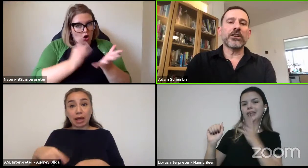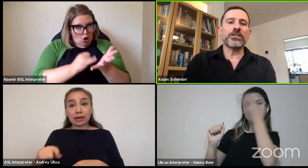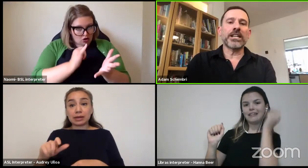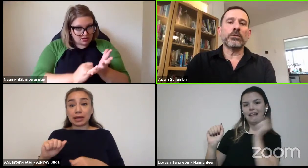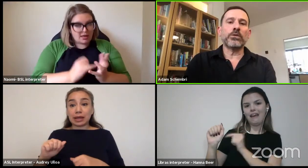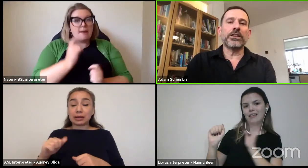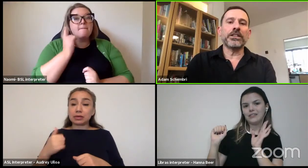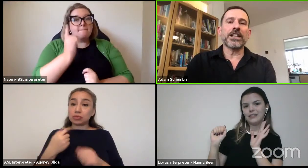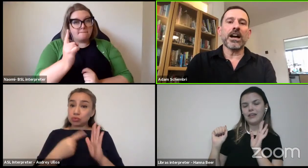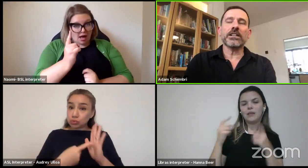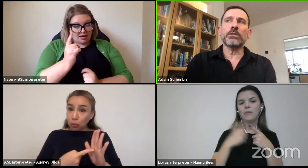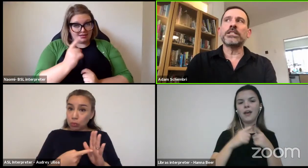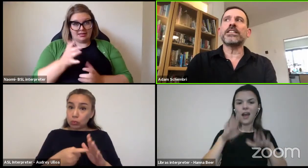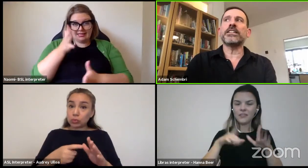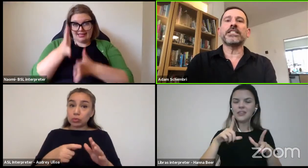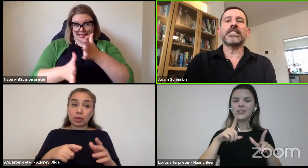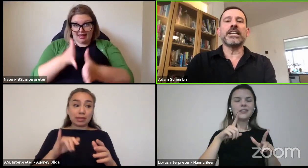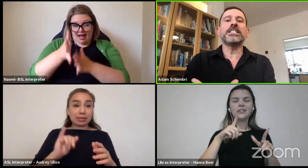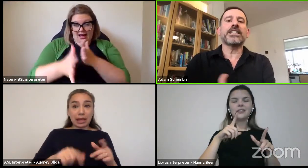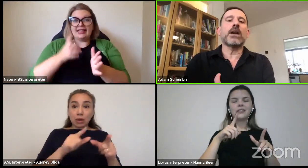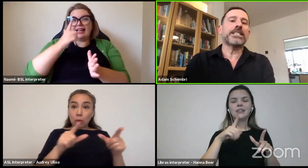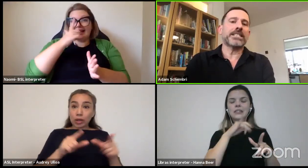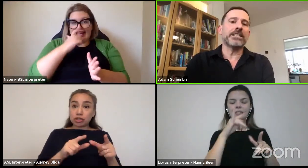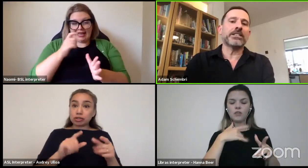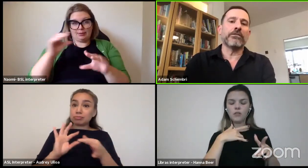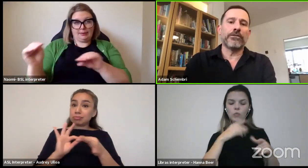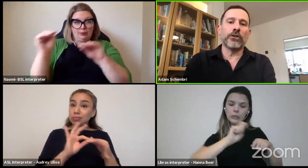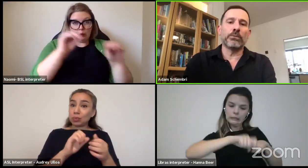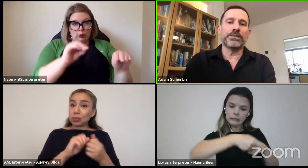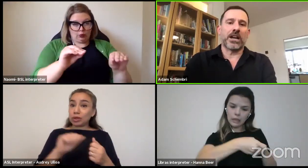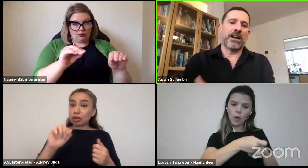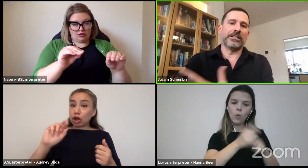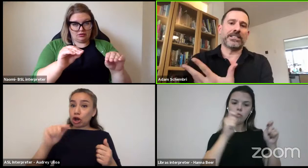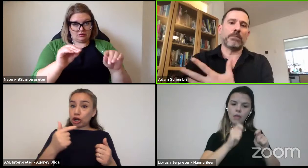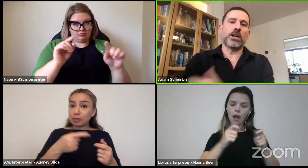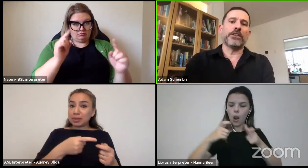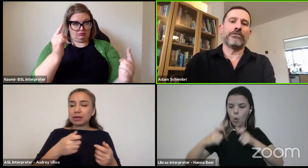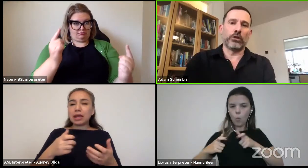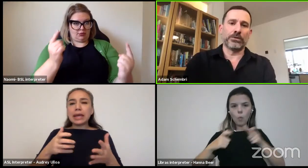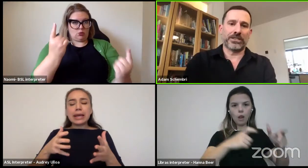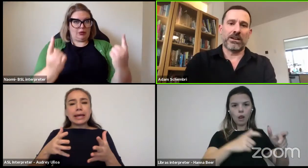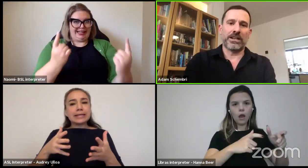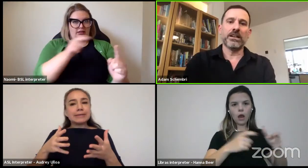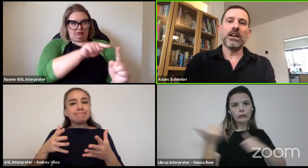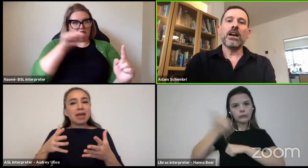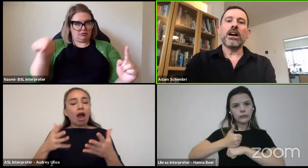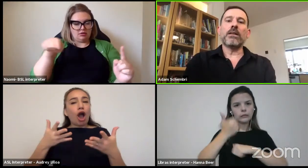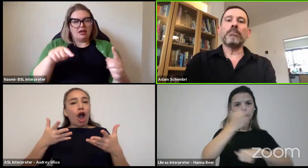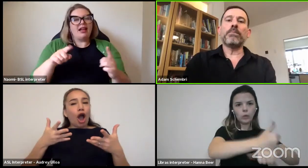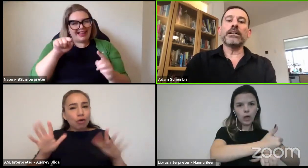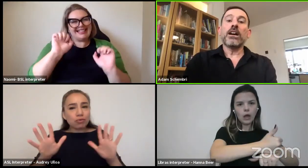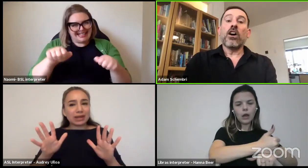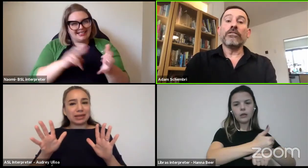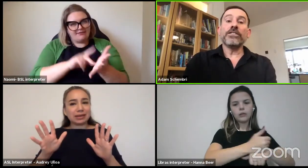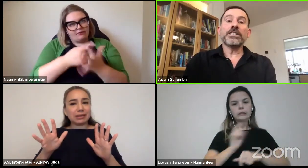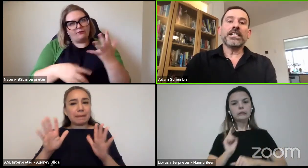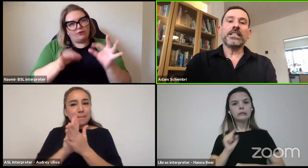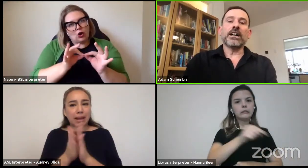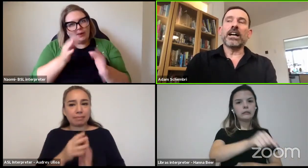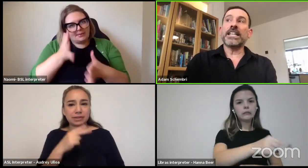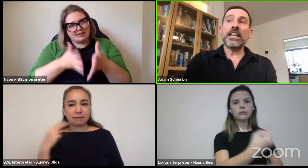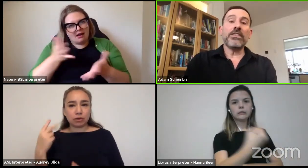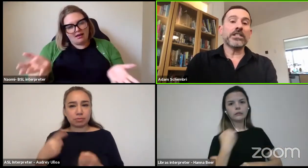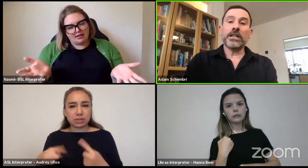locations associated with its arguments, then it's in some sense a verb sign, some kind of verbal sign. But